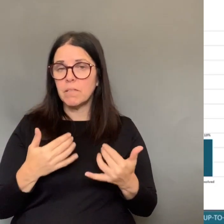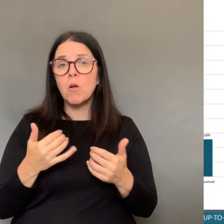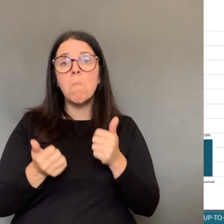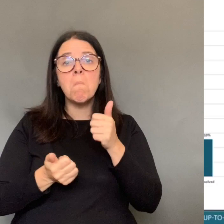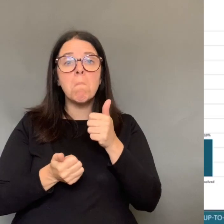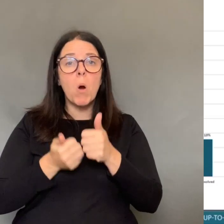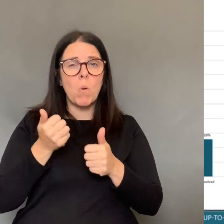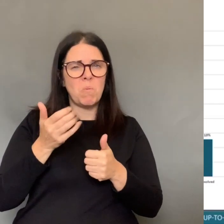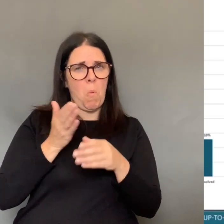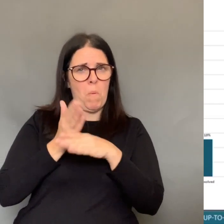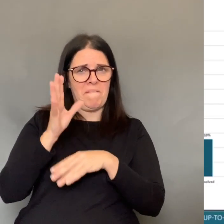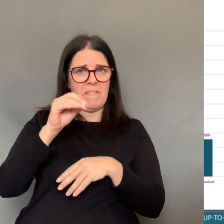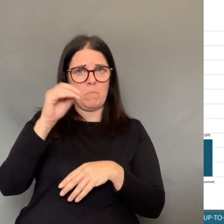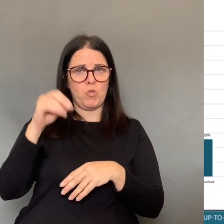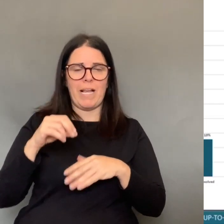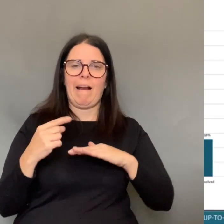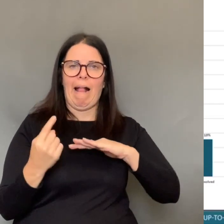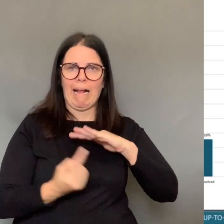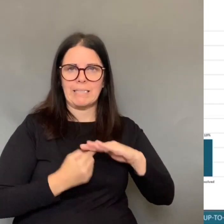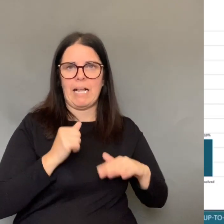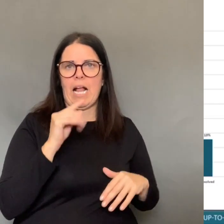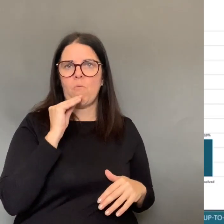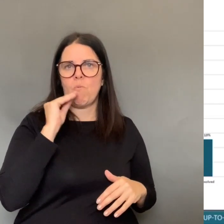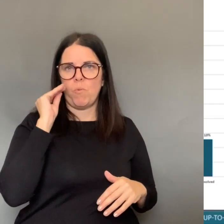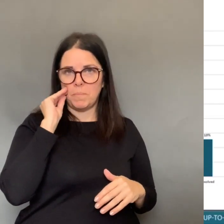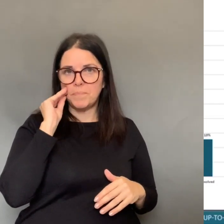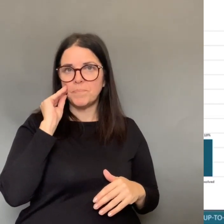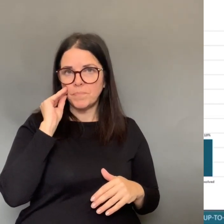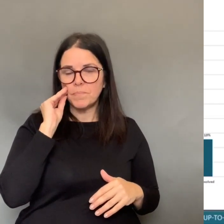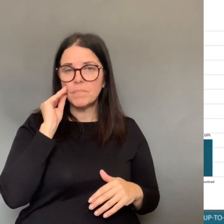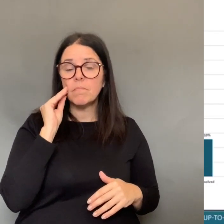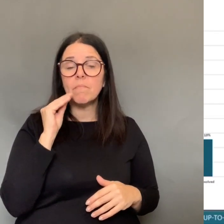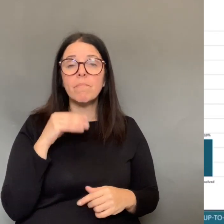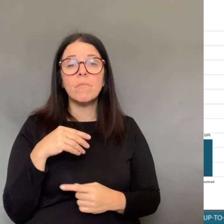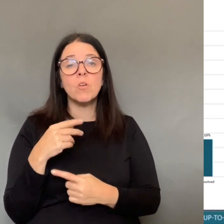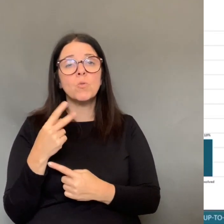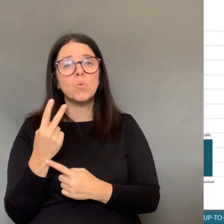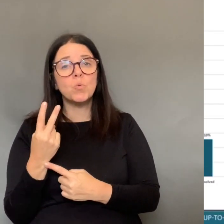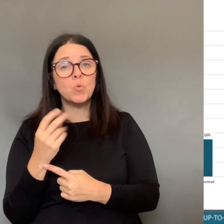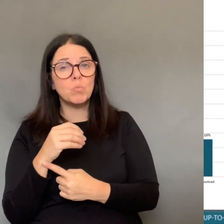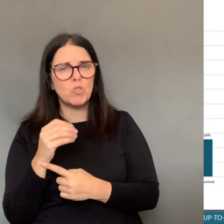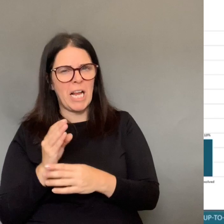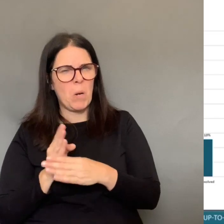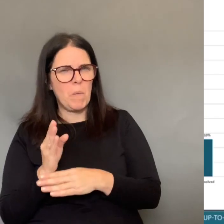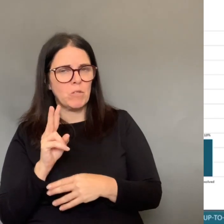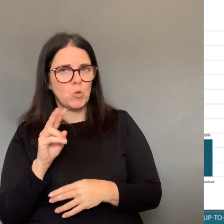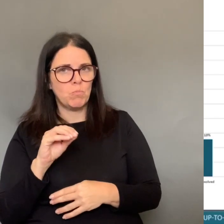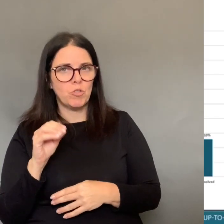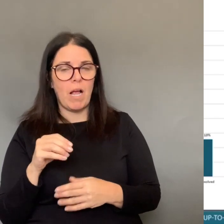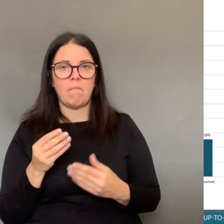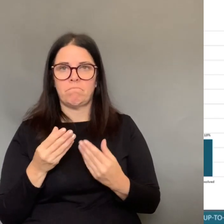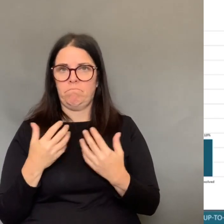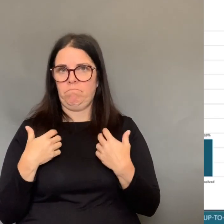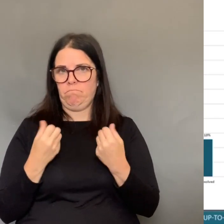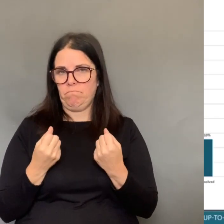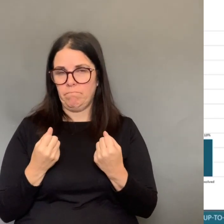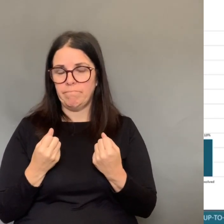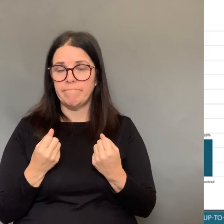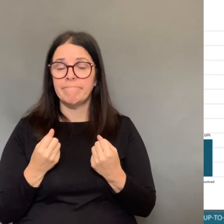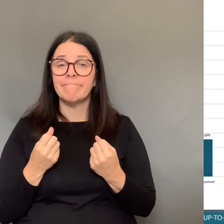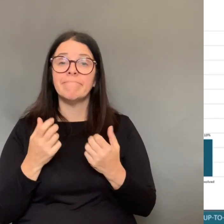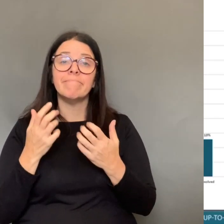or ICU, and we are still investigating over a quarter of these cases. Many of these cases are in a long-term care home right